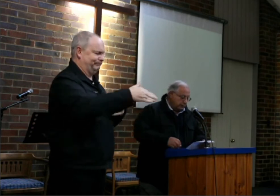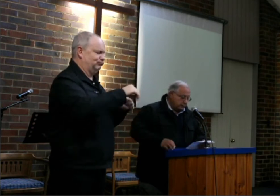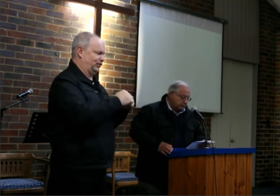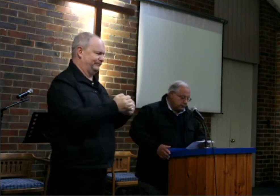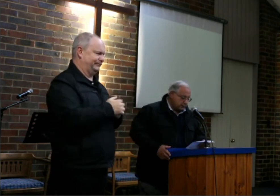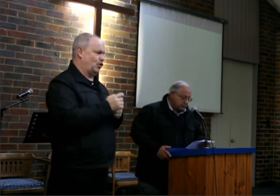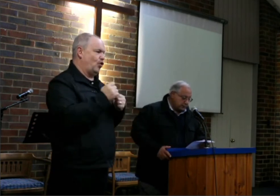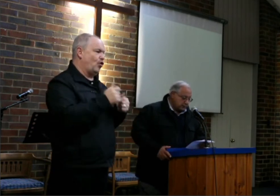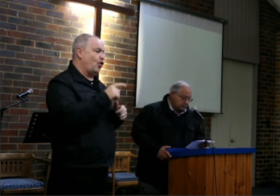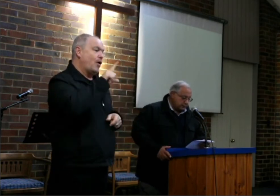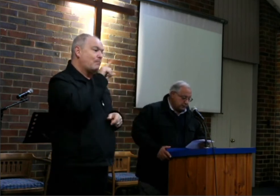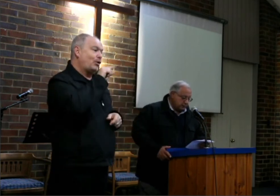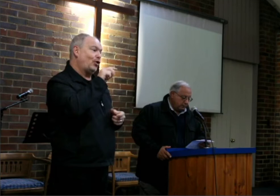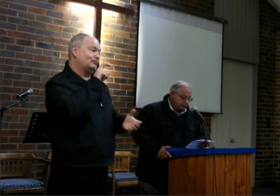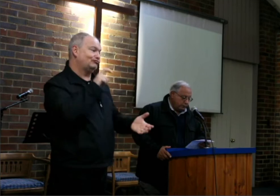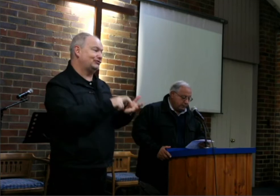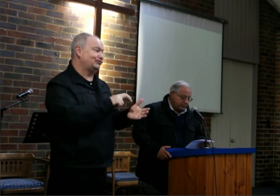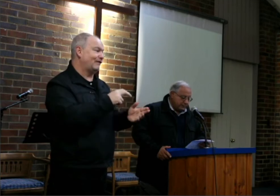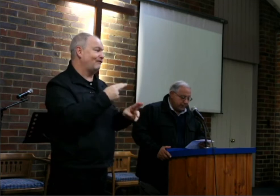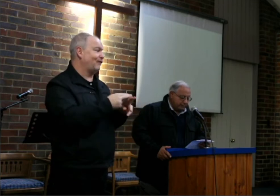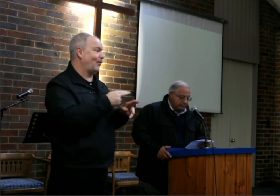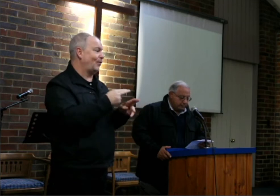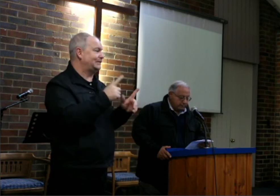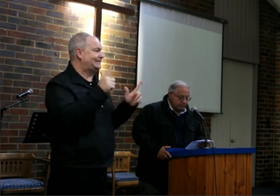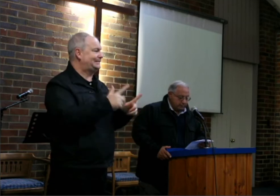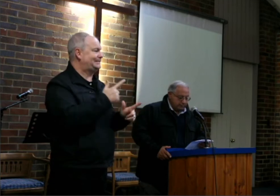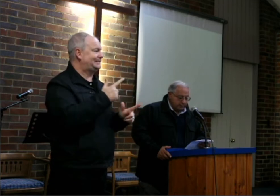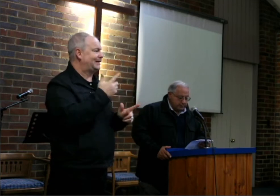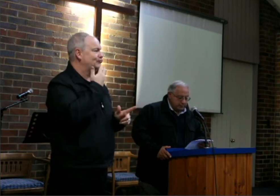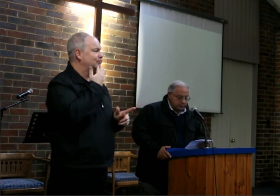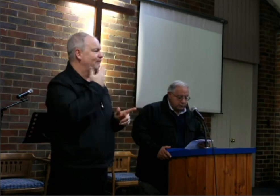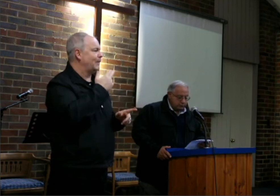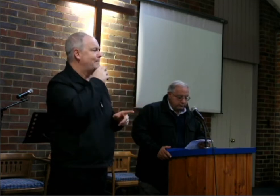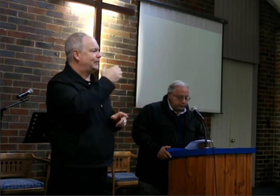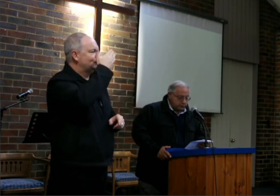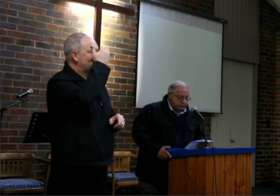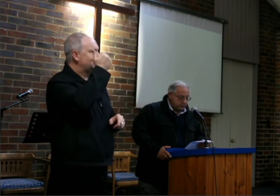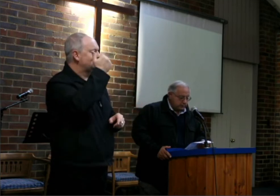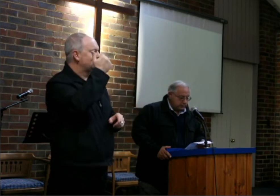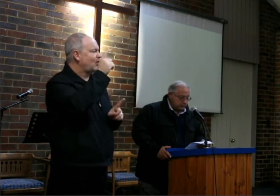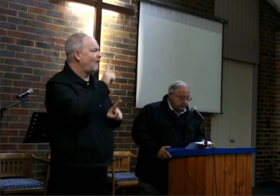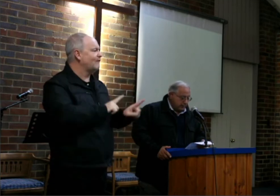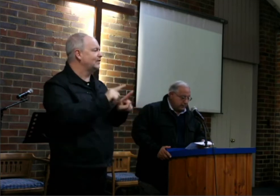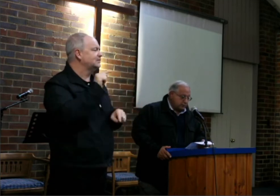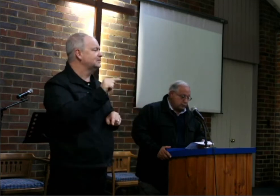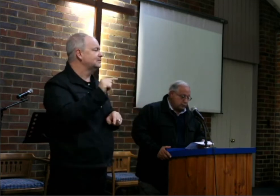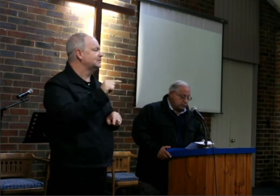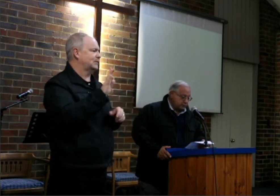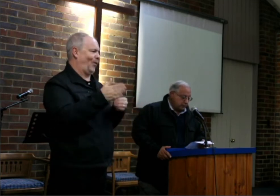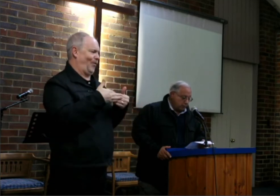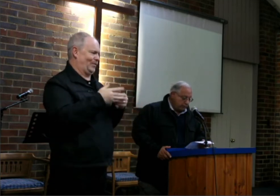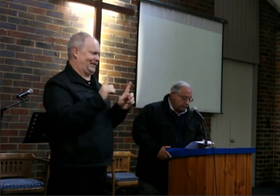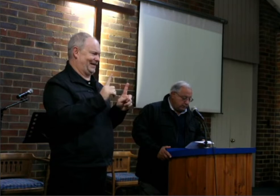Early bird registration for the base camp, the Men's Christian Convention, has